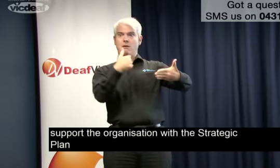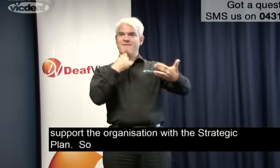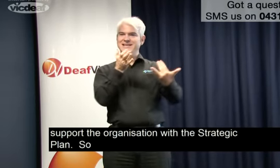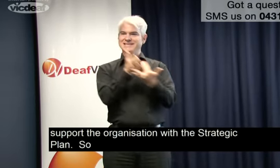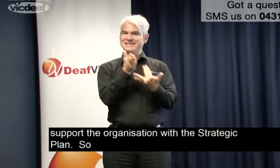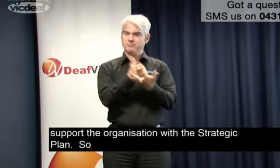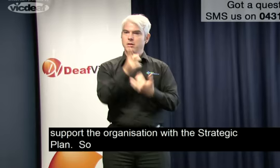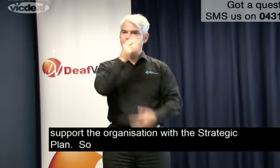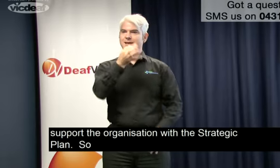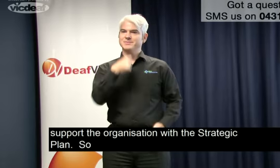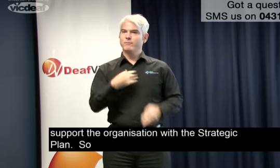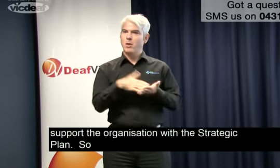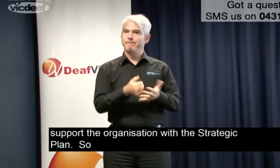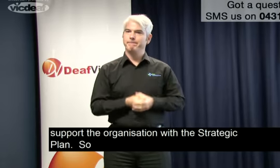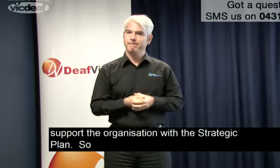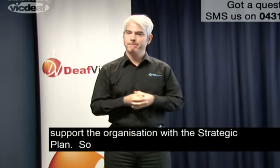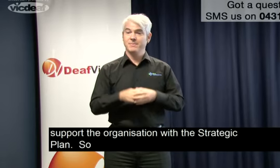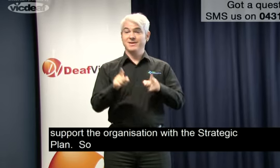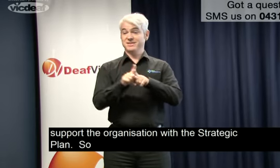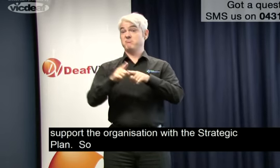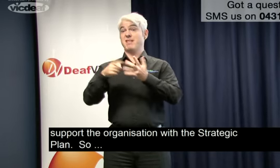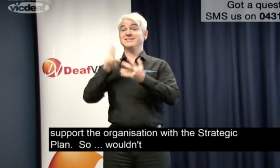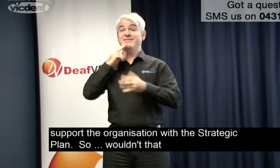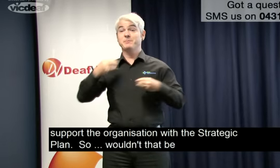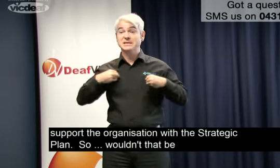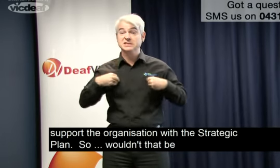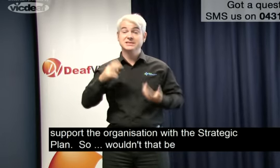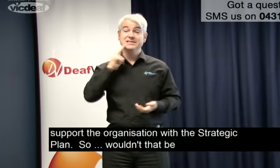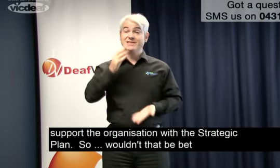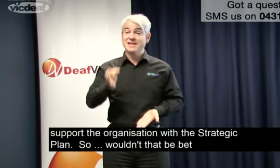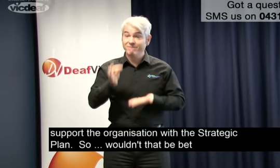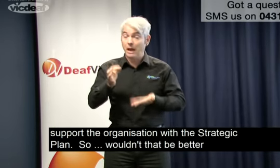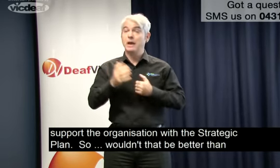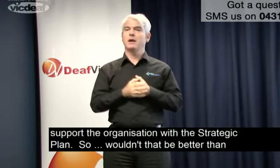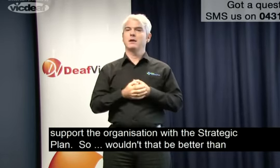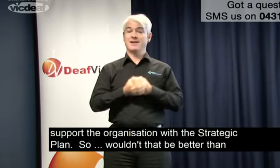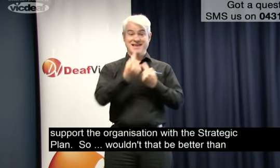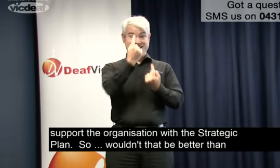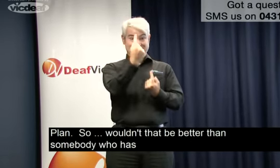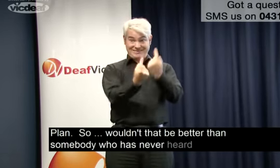than somebody who's never heard of me, and at least they can actually ask for my help? Deaf businesses,